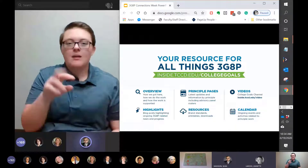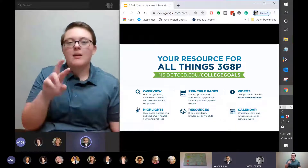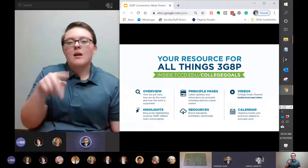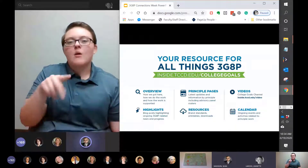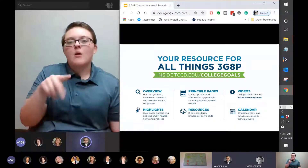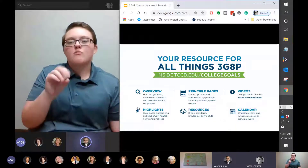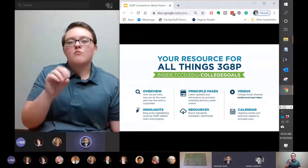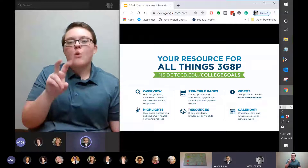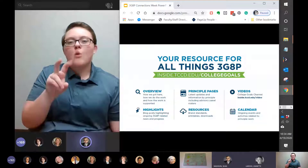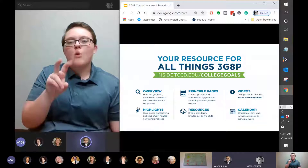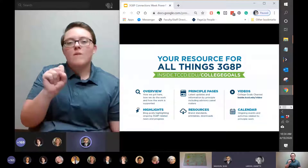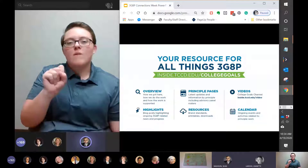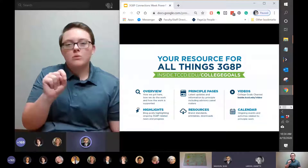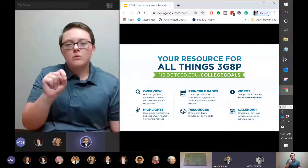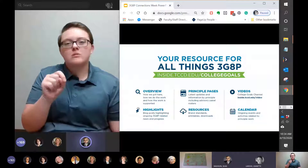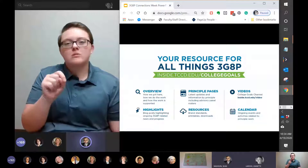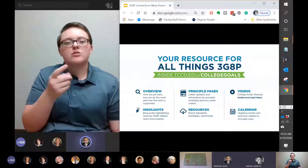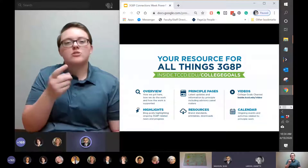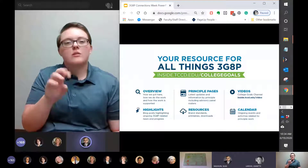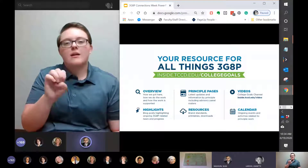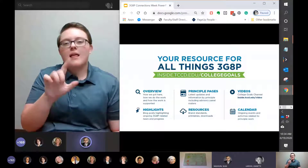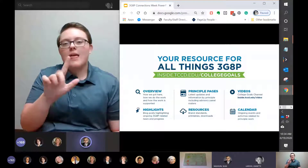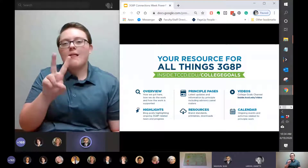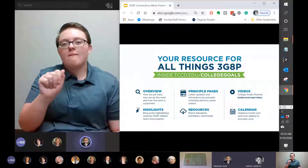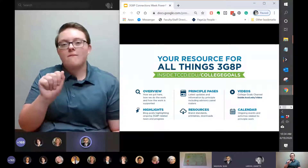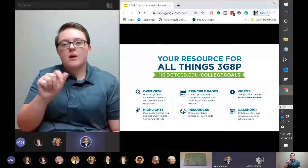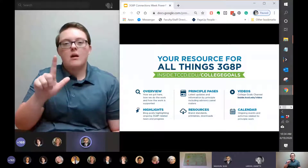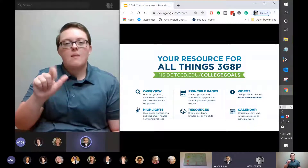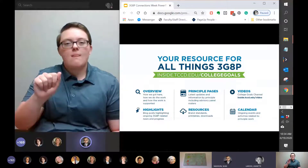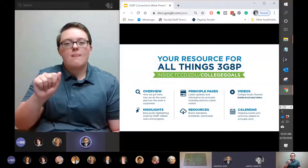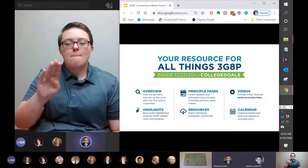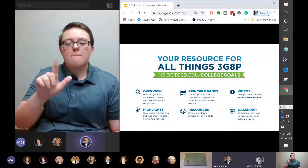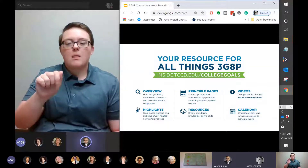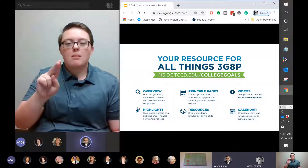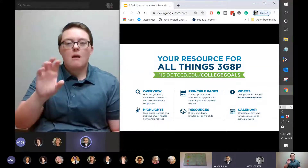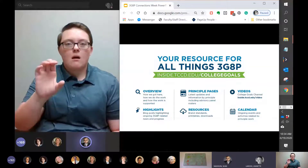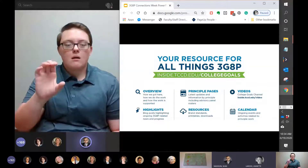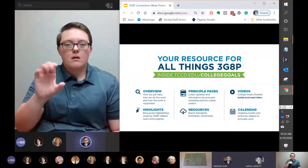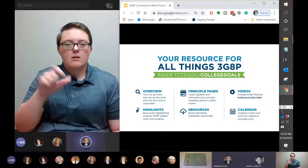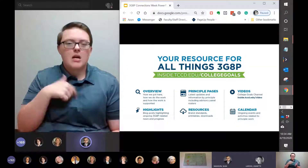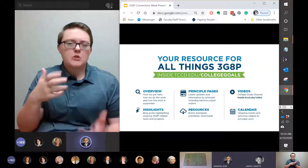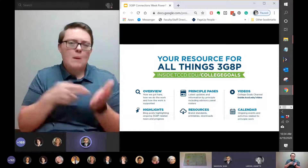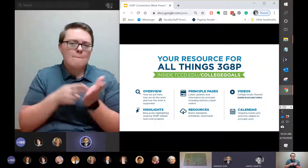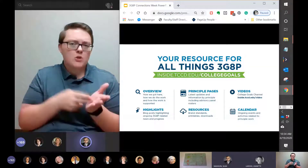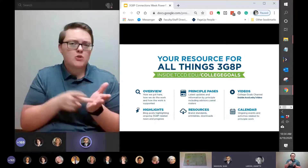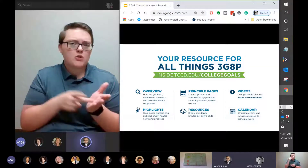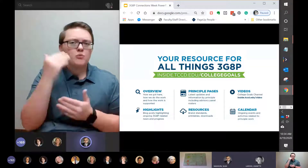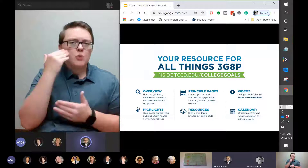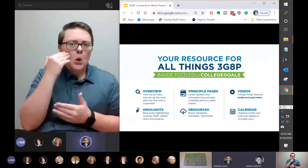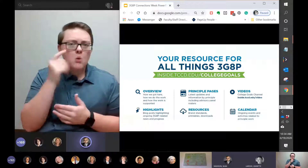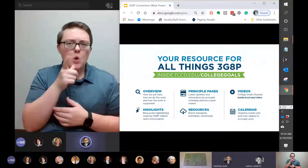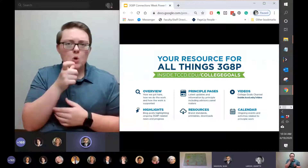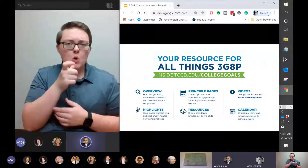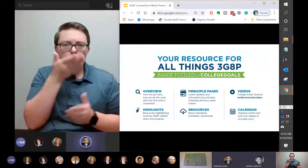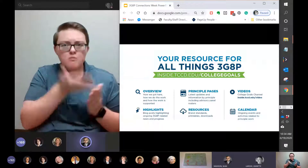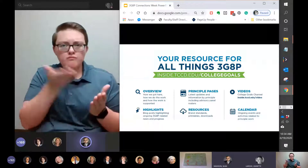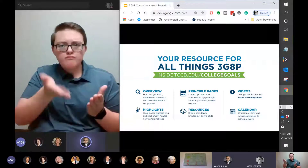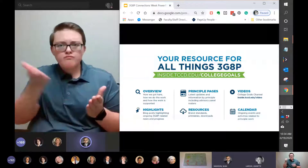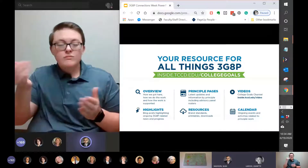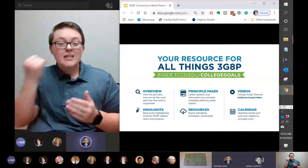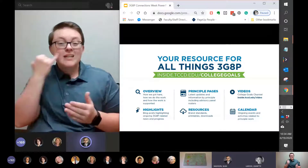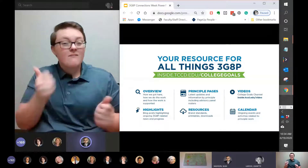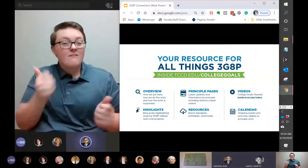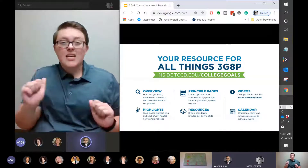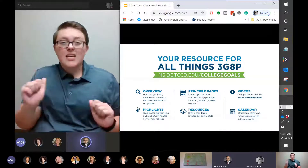Elva LeBlanc. So just want to make sure you also know who the champions are. And if you have questions, please feel free